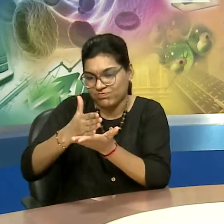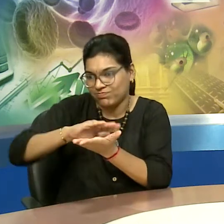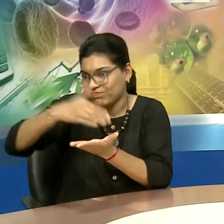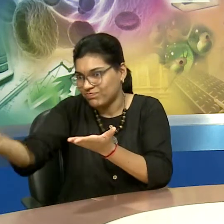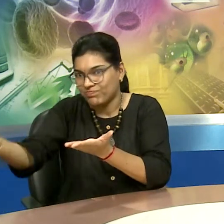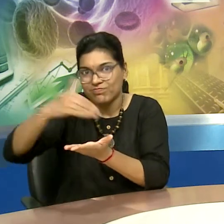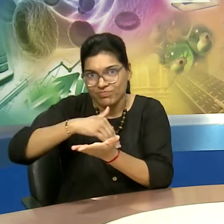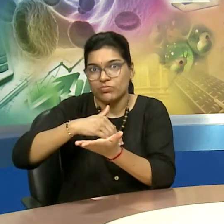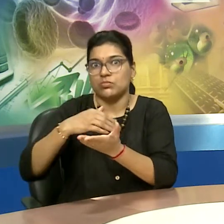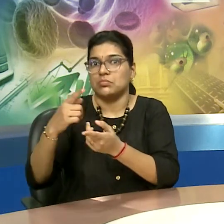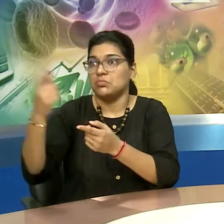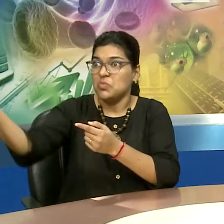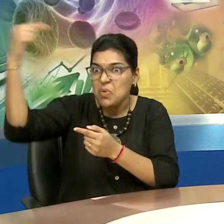empowered to